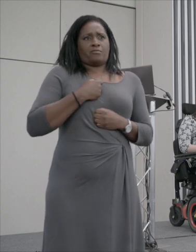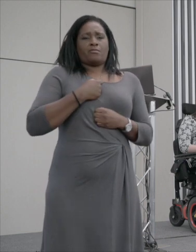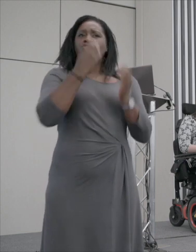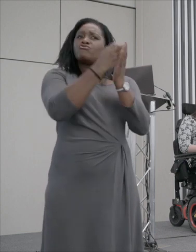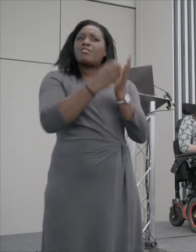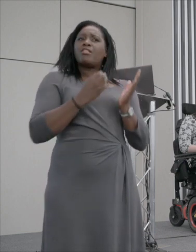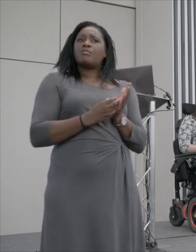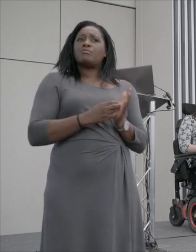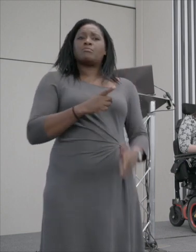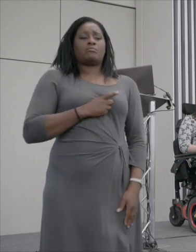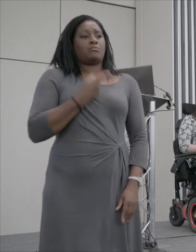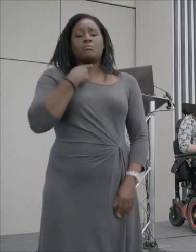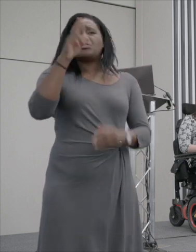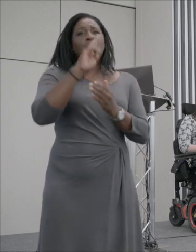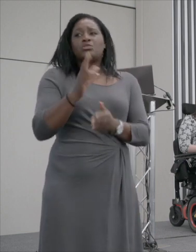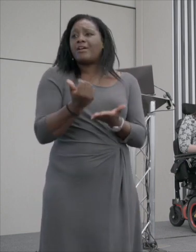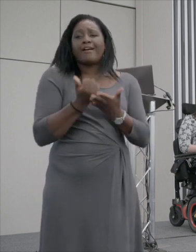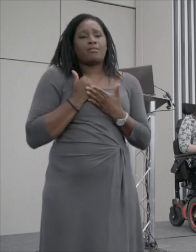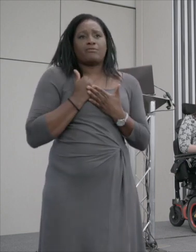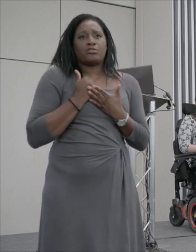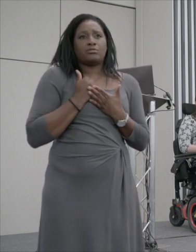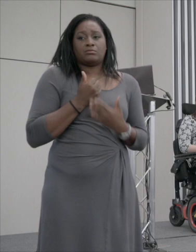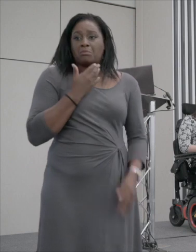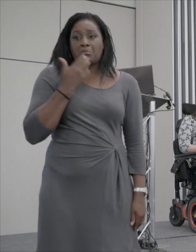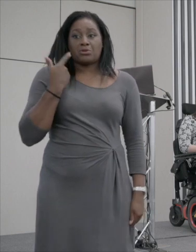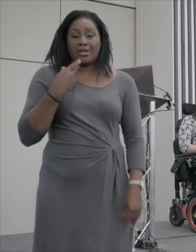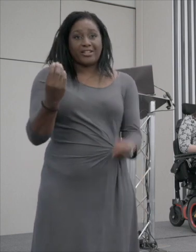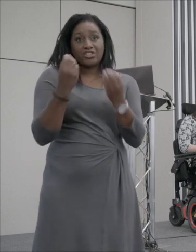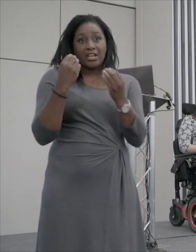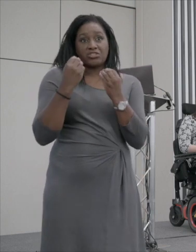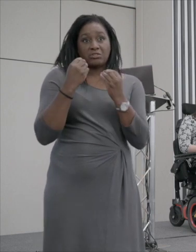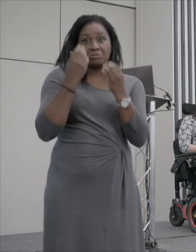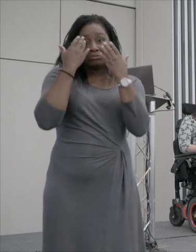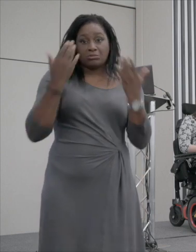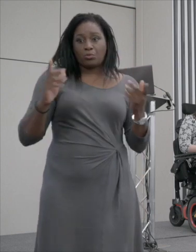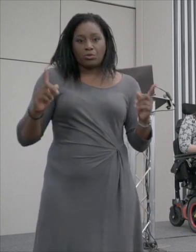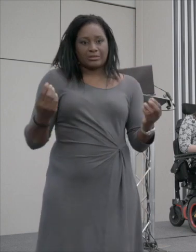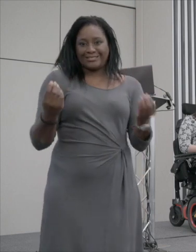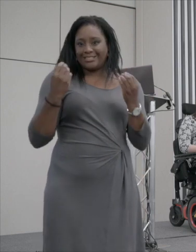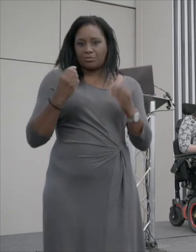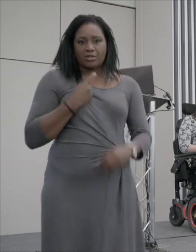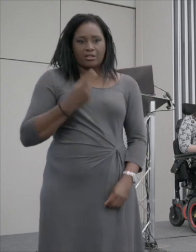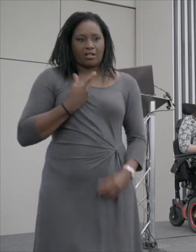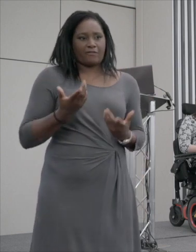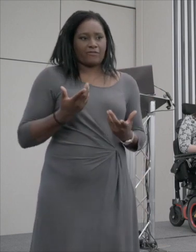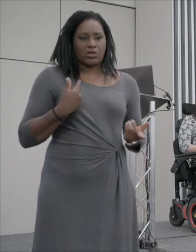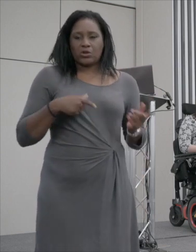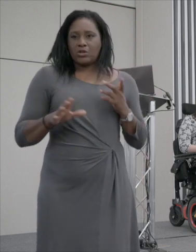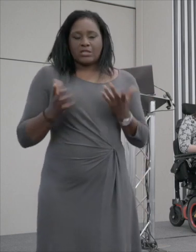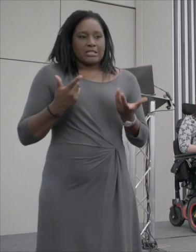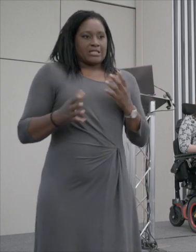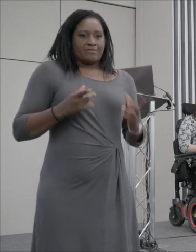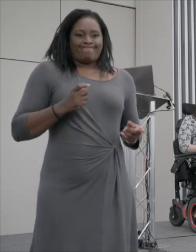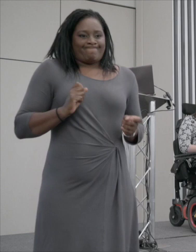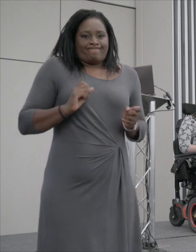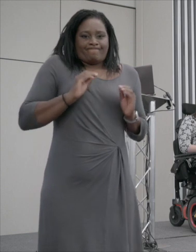so unhelpful that I didn't have an education. And obviously not knowing what to teach myself, I just kind of in the dark